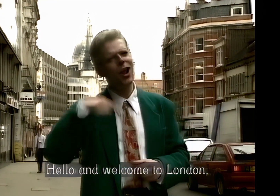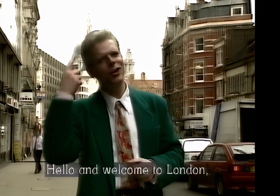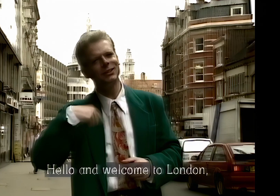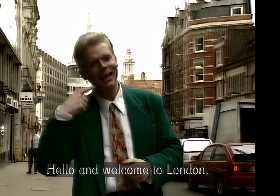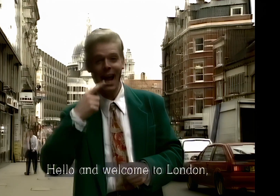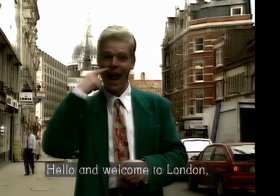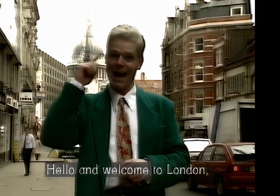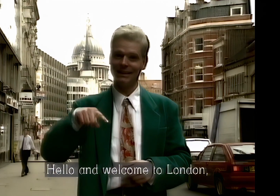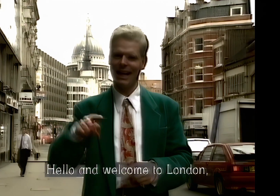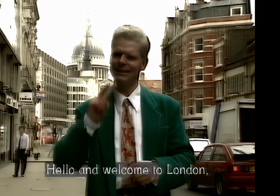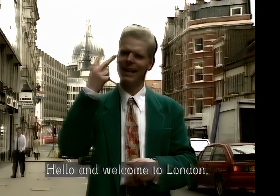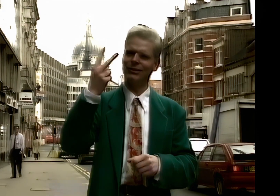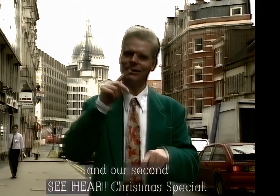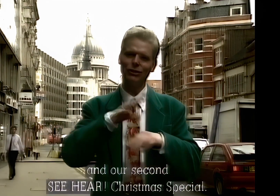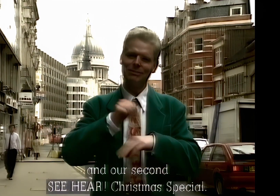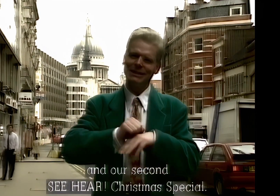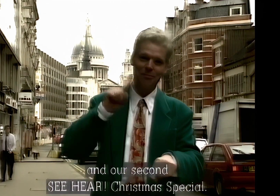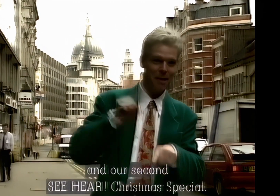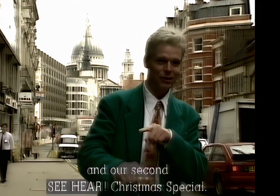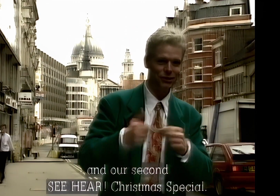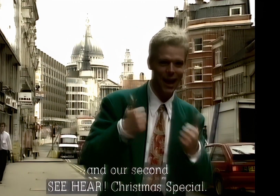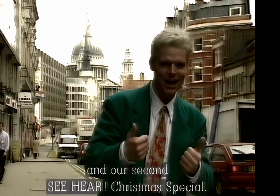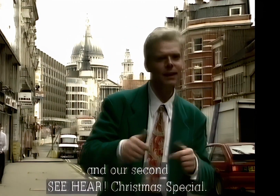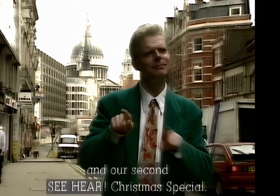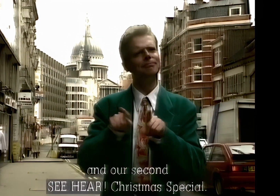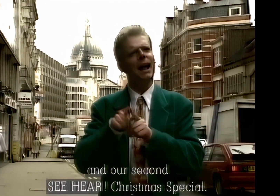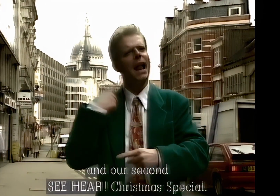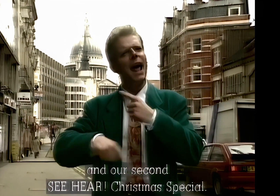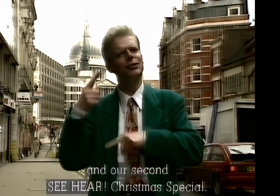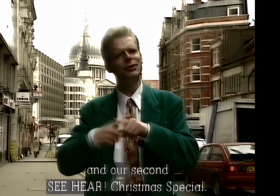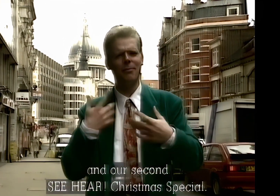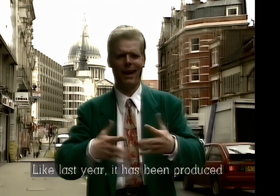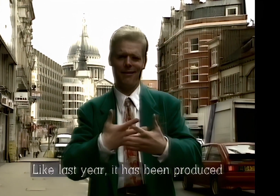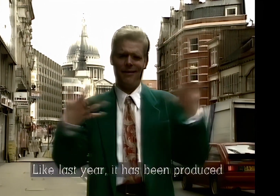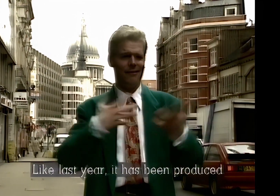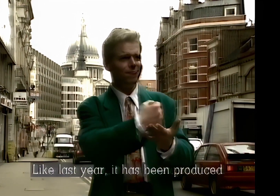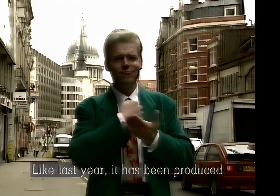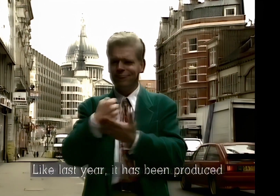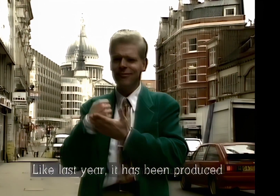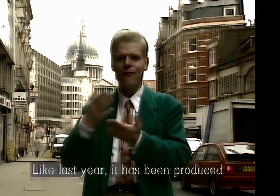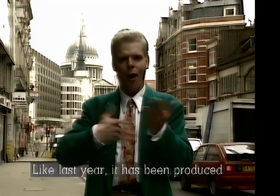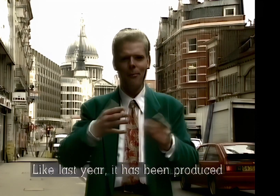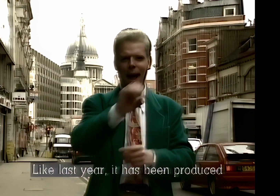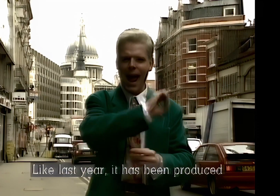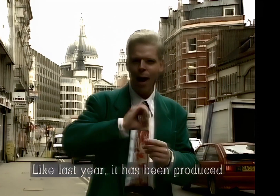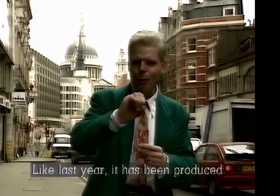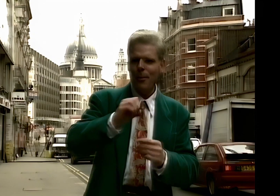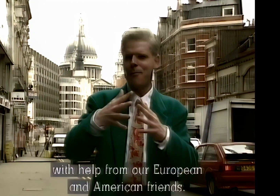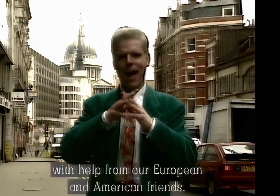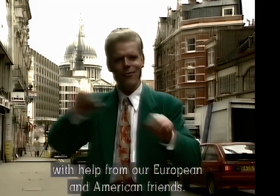Hello and welcome to London and our second See Here Christmas special. Like last year, it's been produced with a great deal of help from our